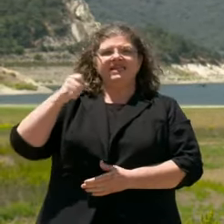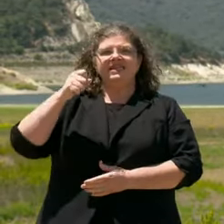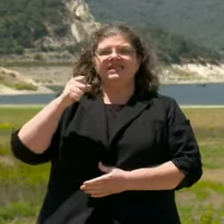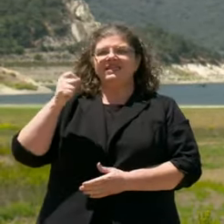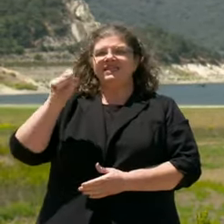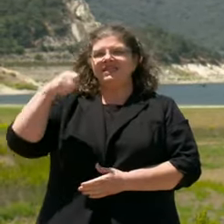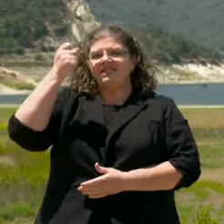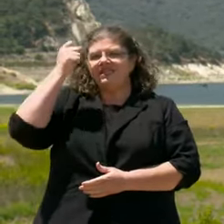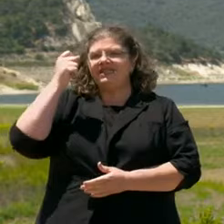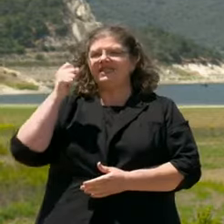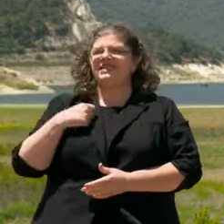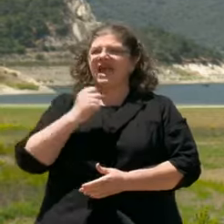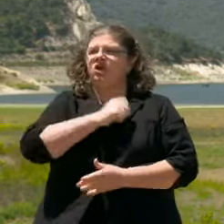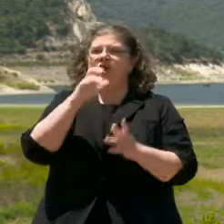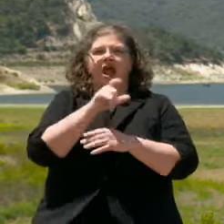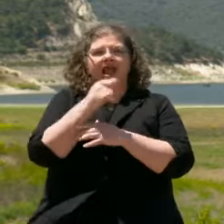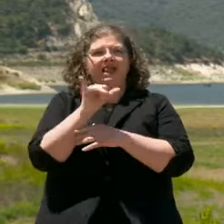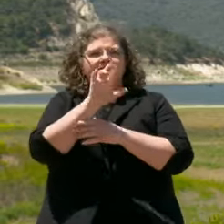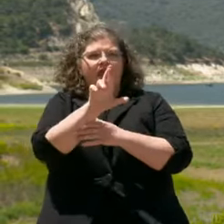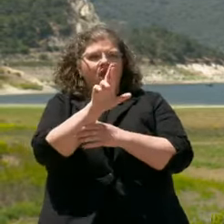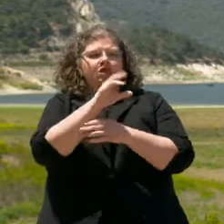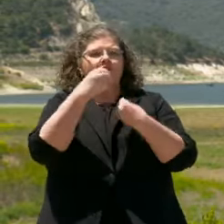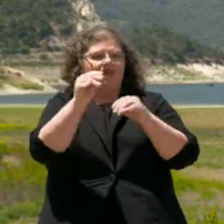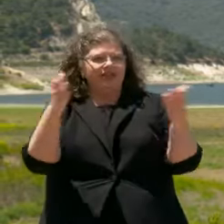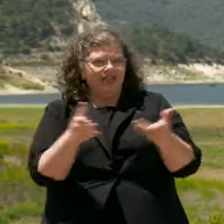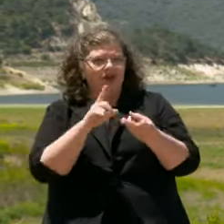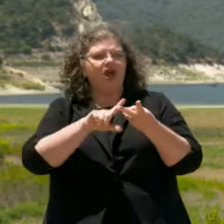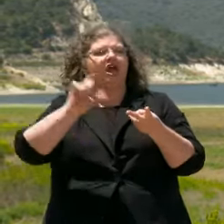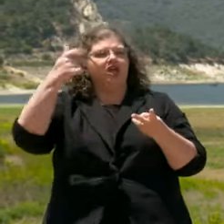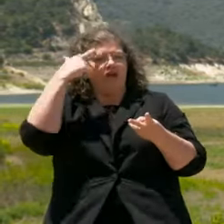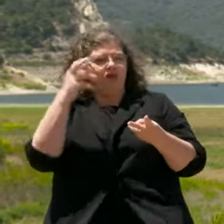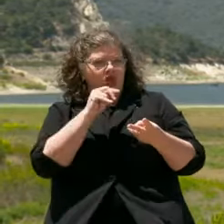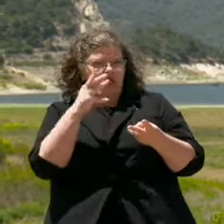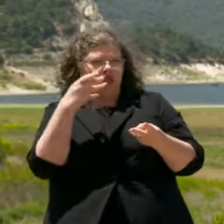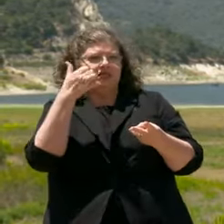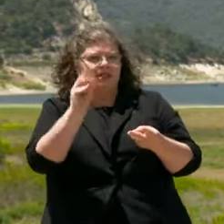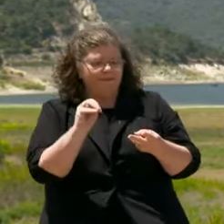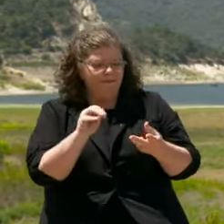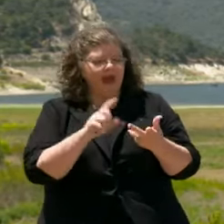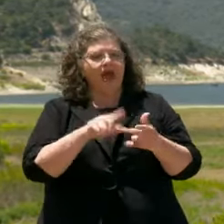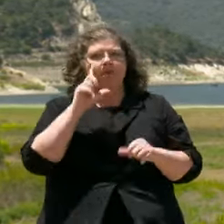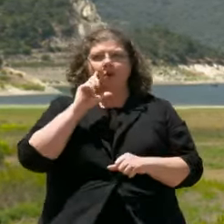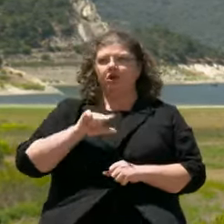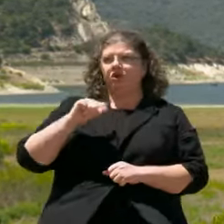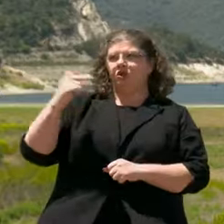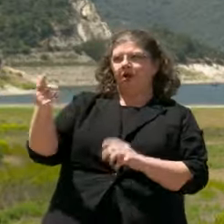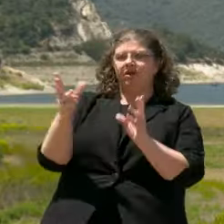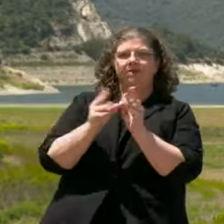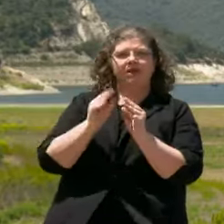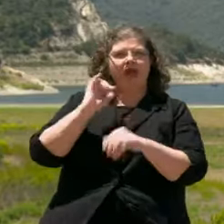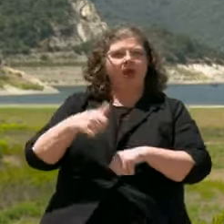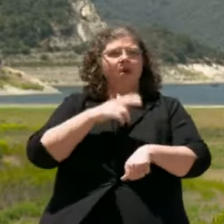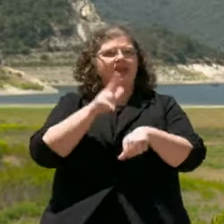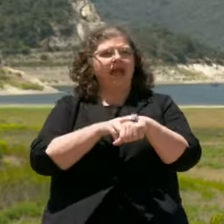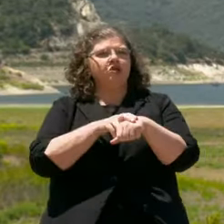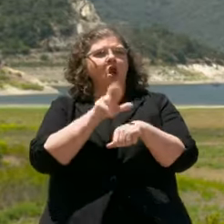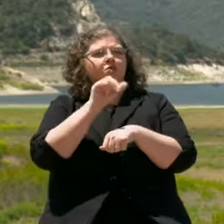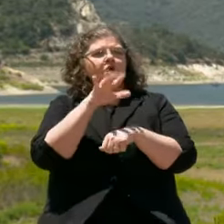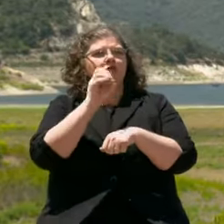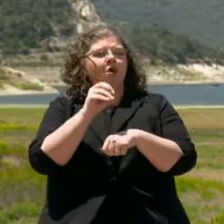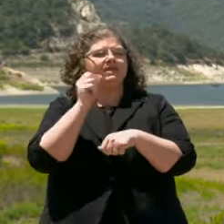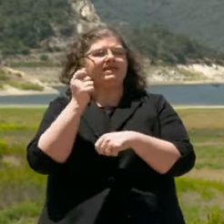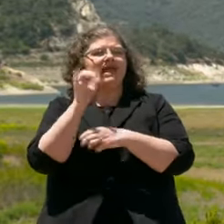office here representing us, and of course our Governor Newsom. And I'm going to turn this meeting over to our Natural Resources